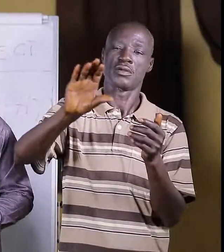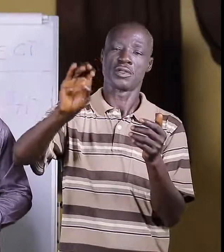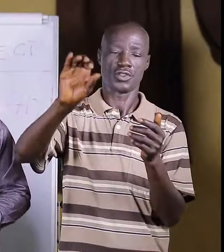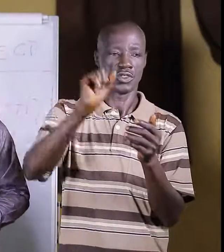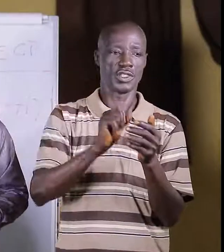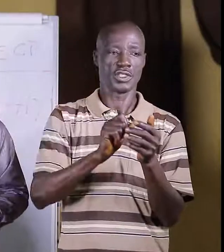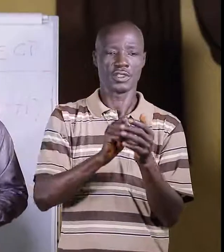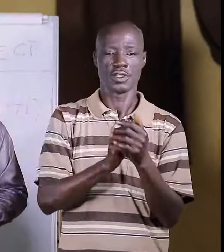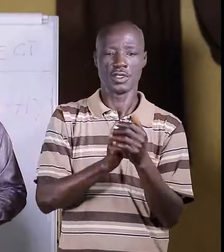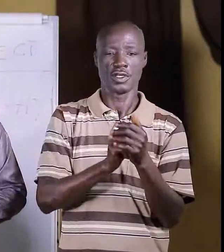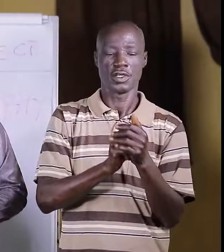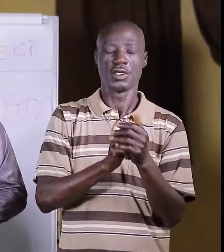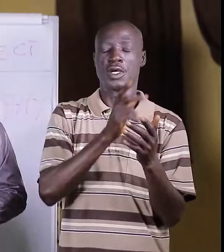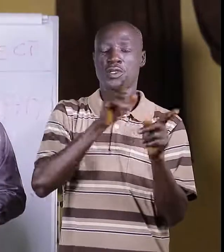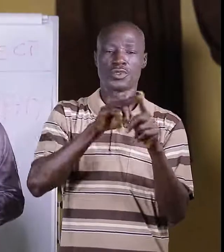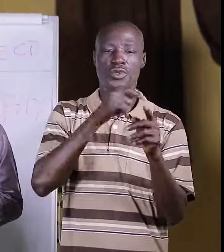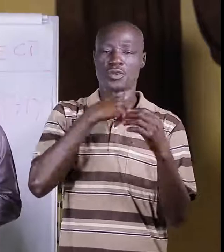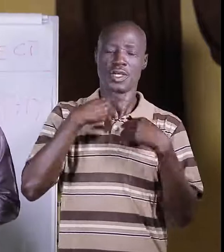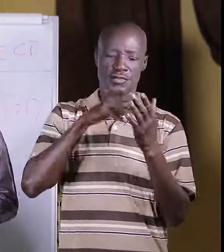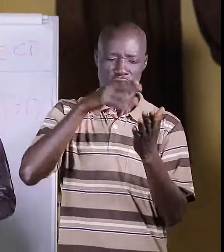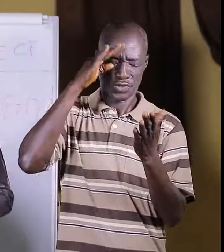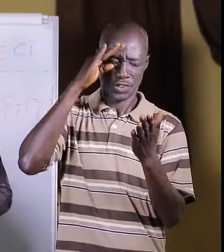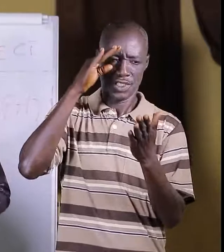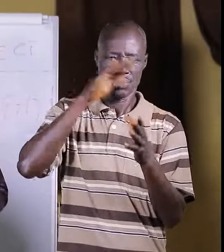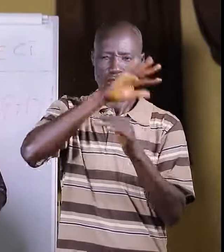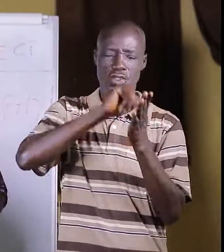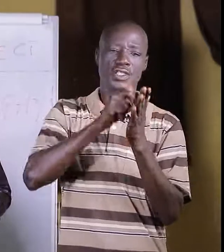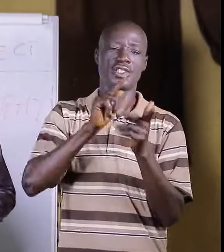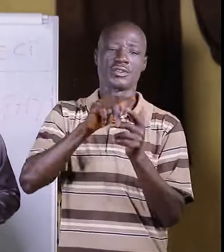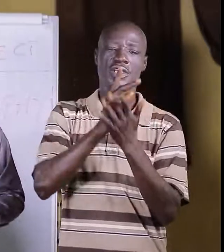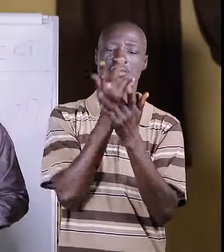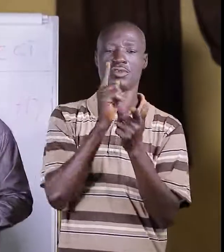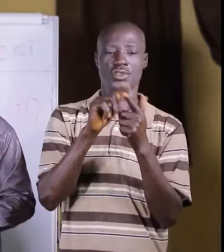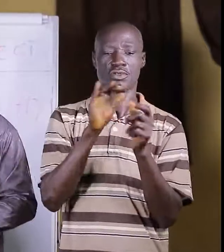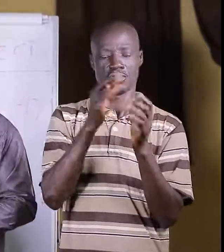Finally, before I go, I have an assignment for you.